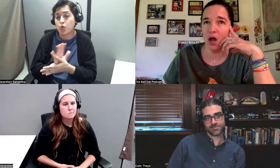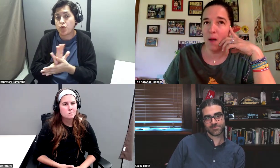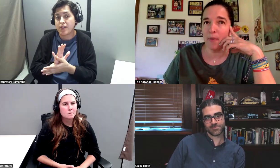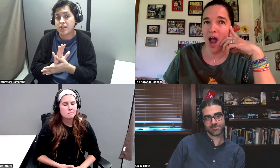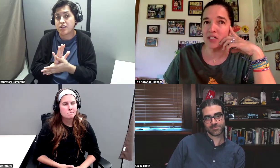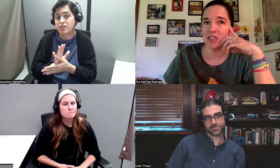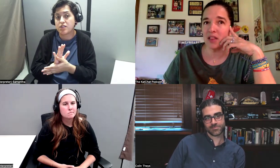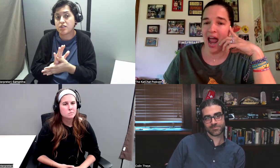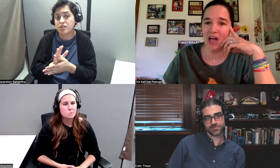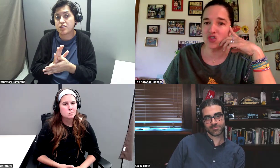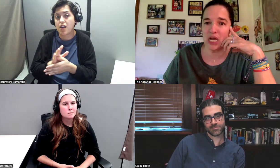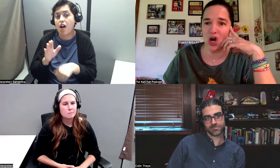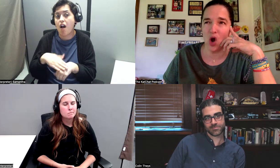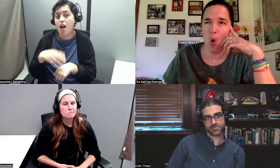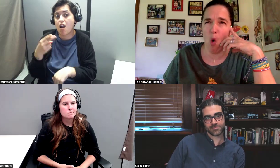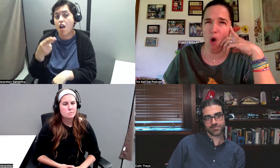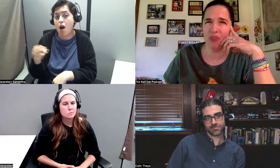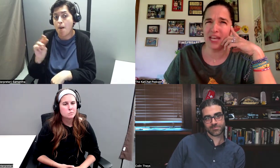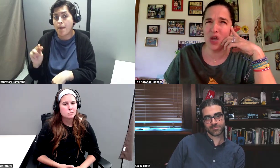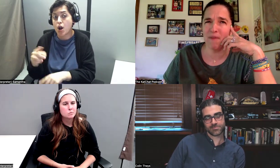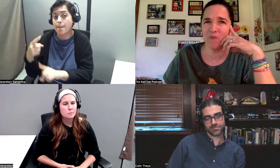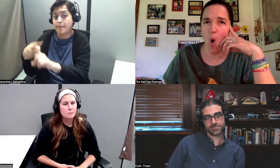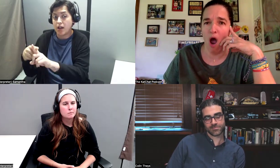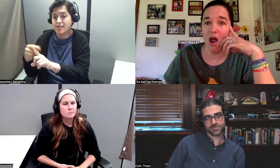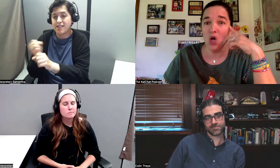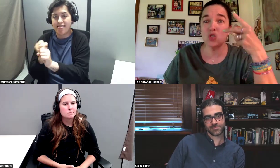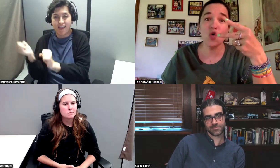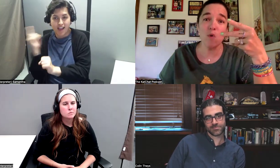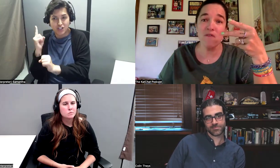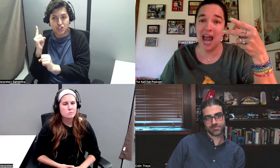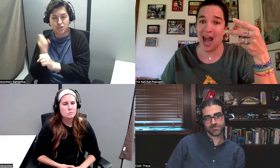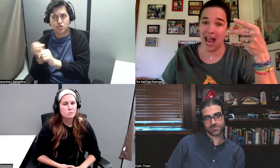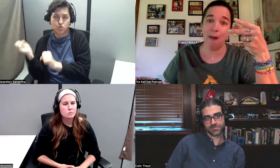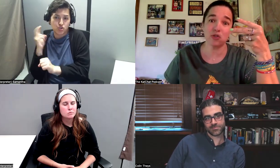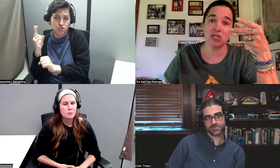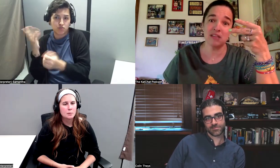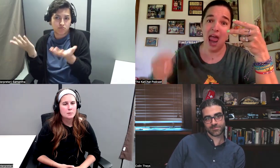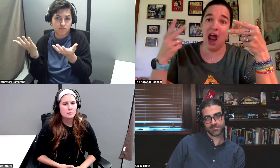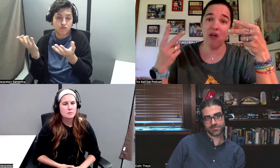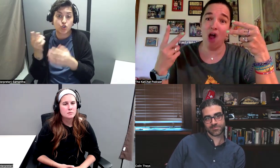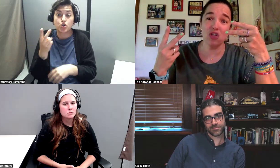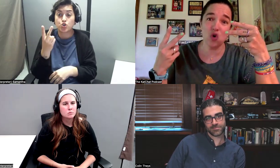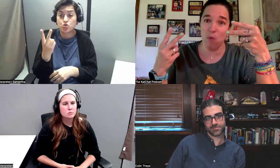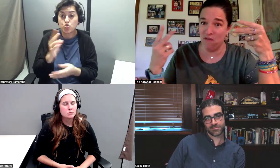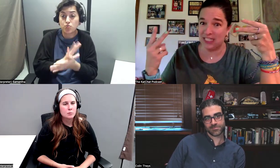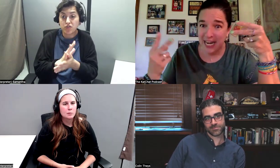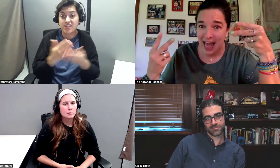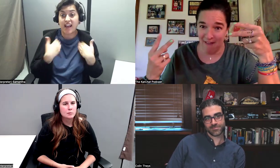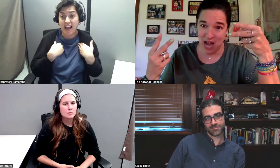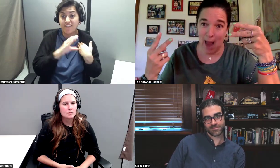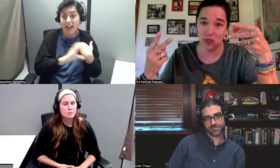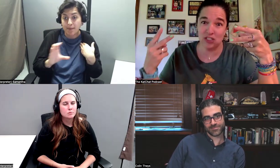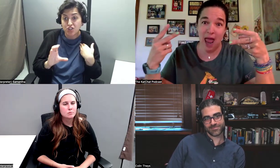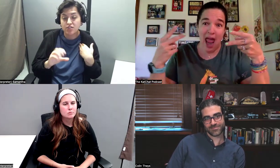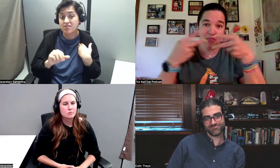Hallmark Plus last year or the year before. Two movies had caption, and the other two movies didn't